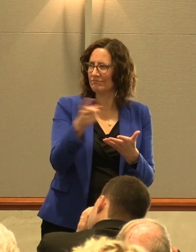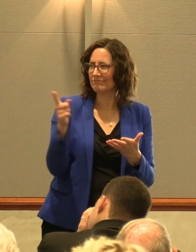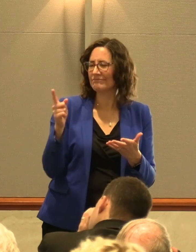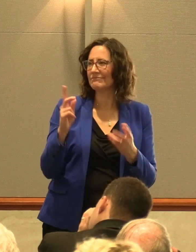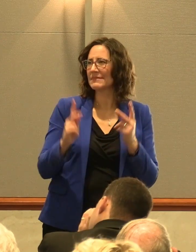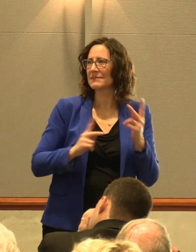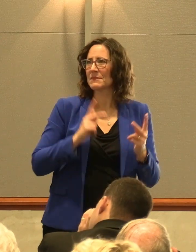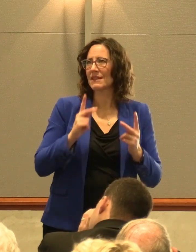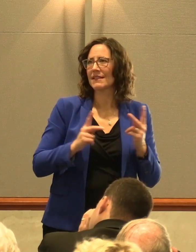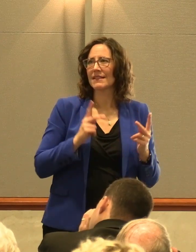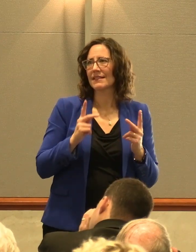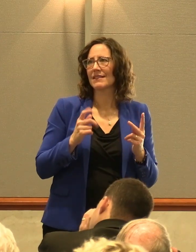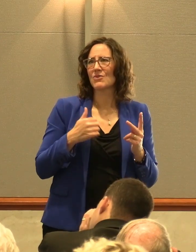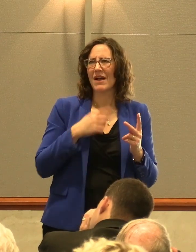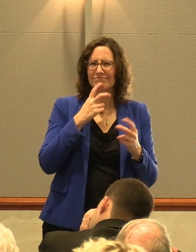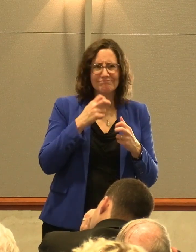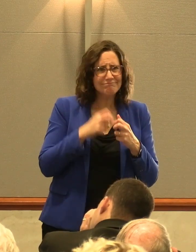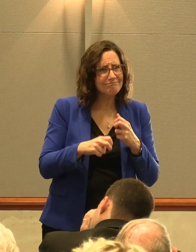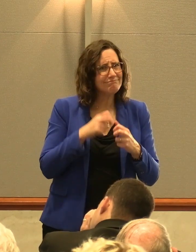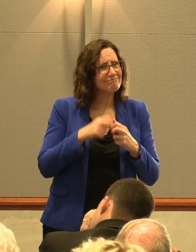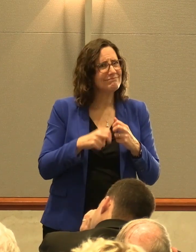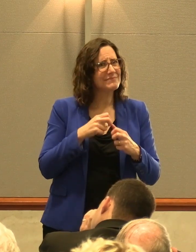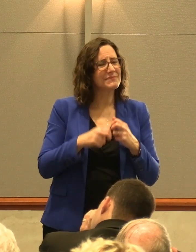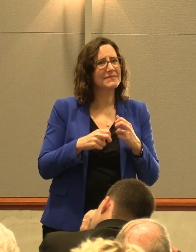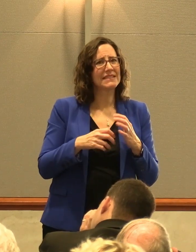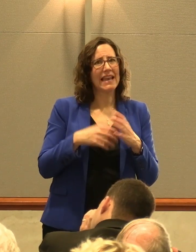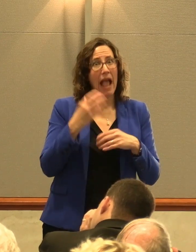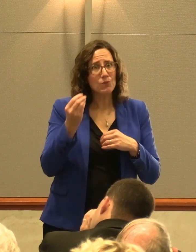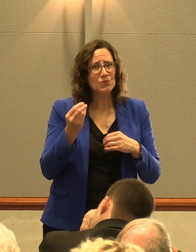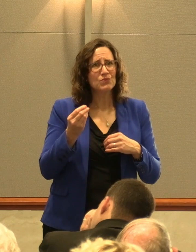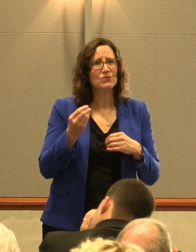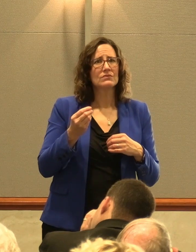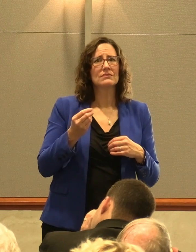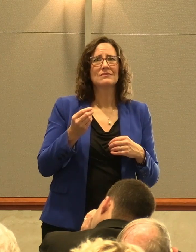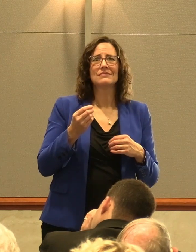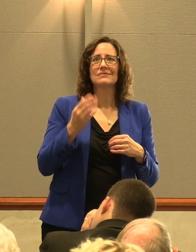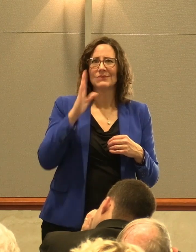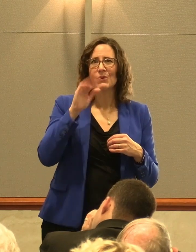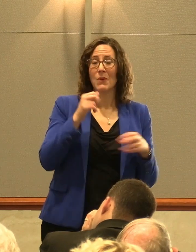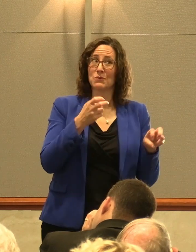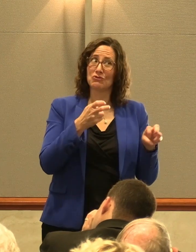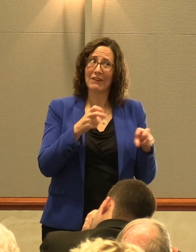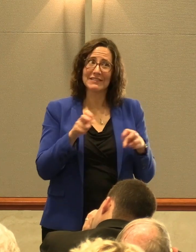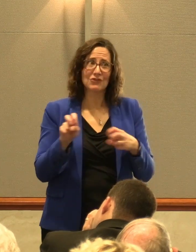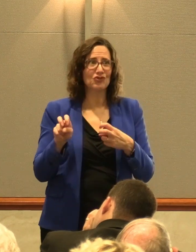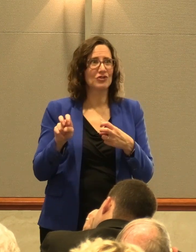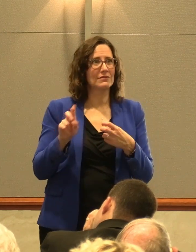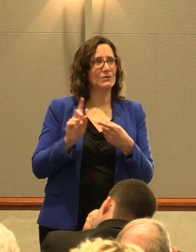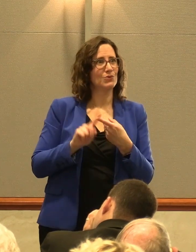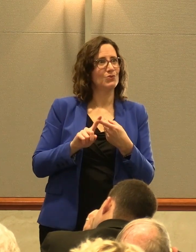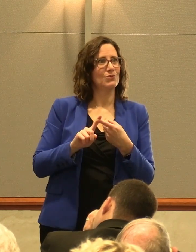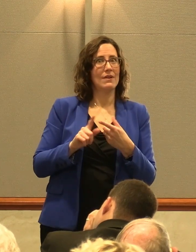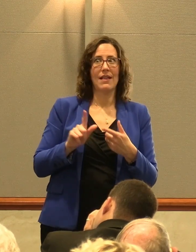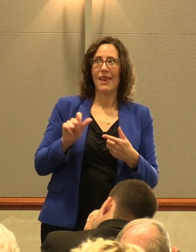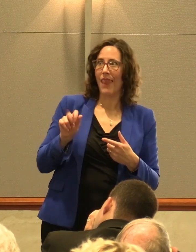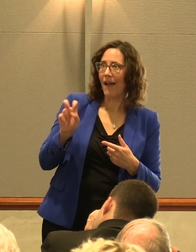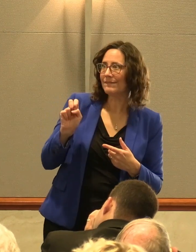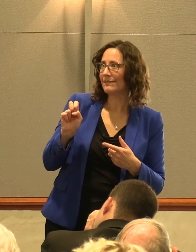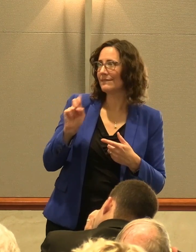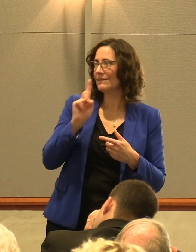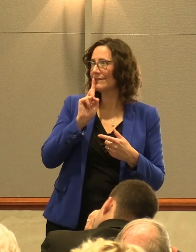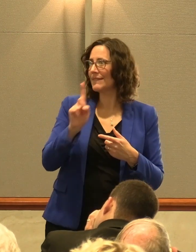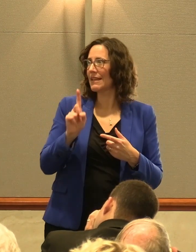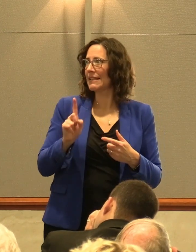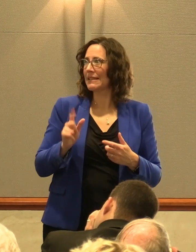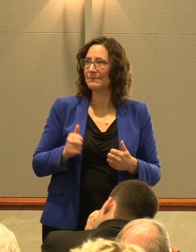who had any difficulty getting out, and as we transition now back into the live in-person